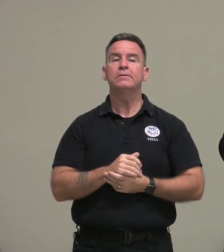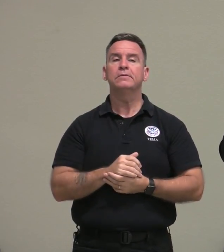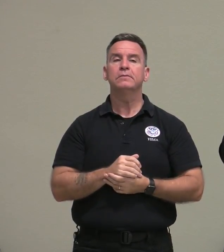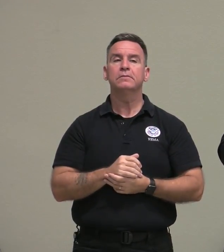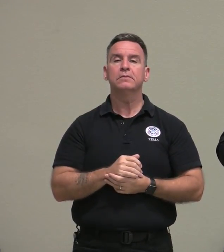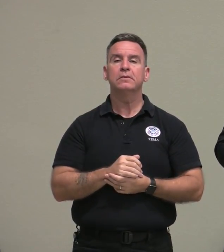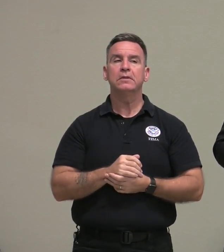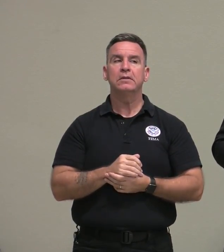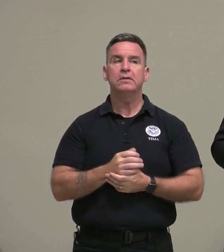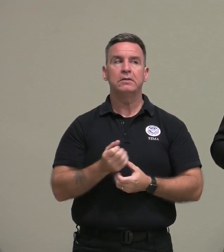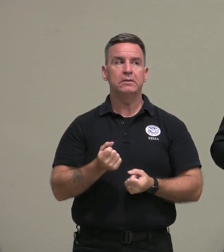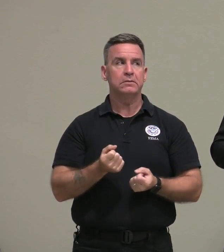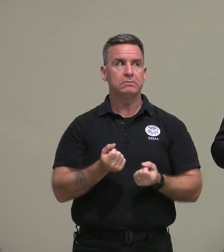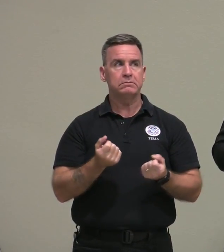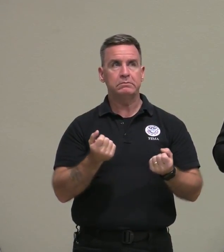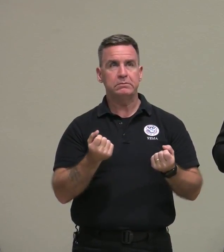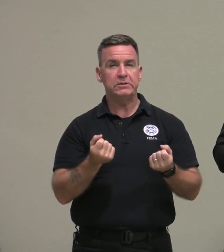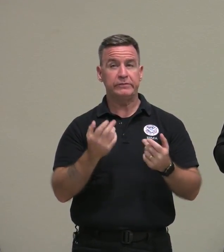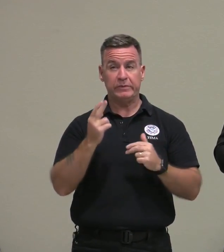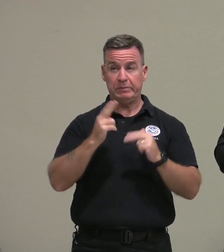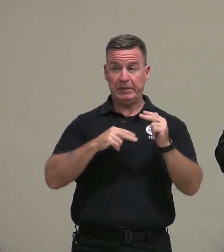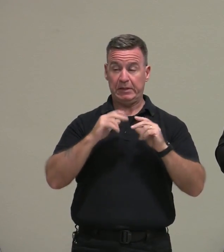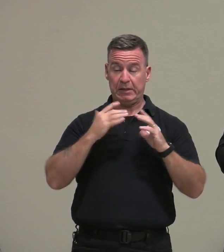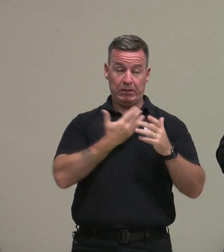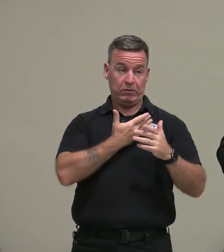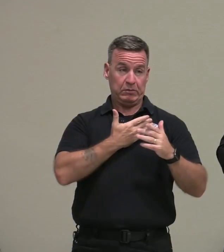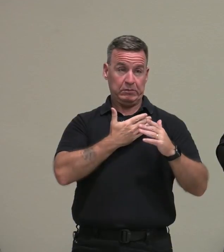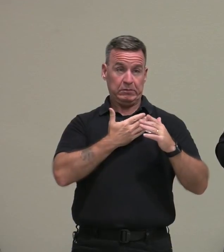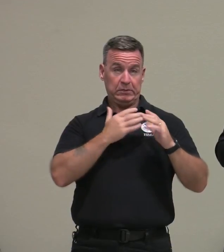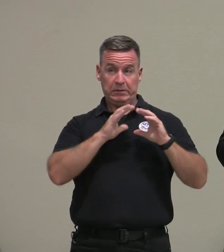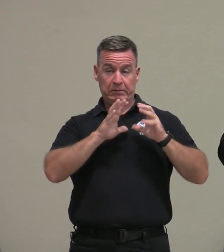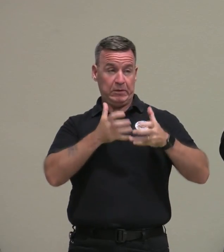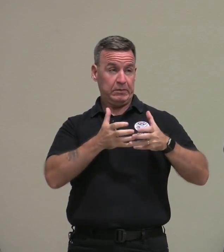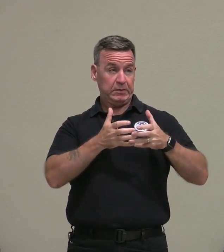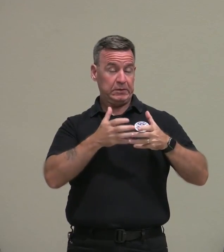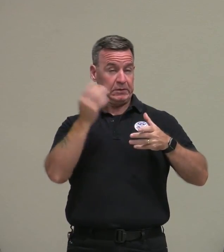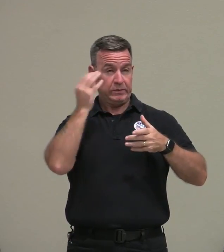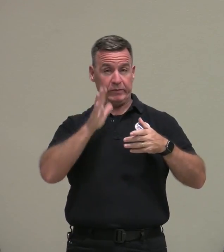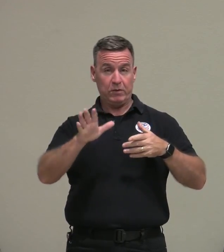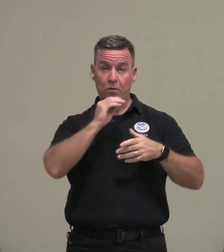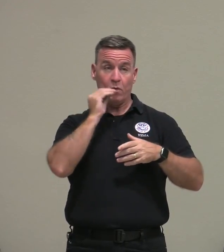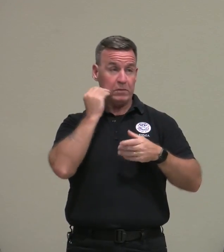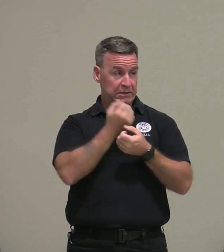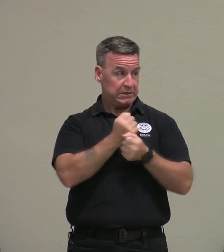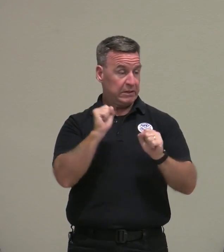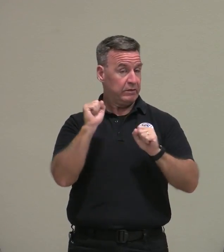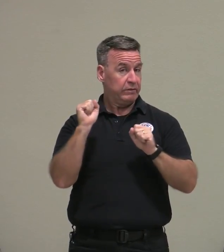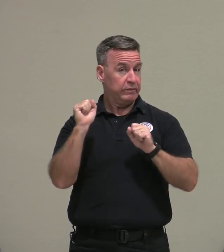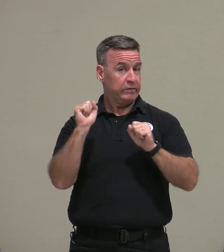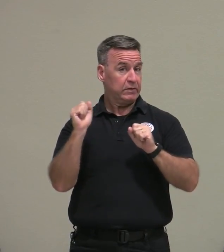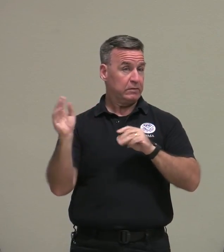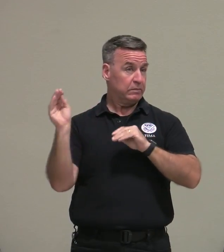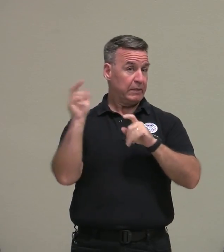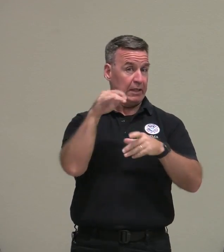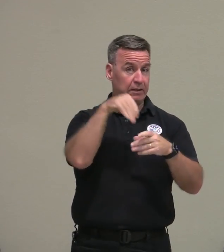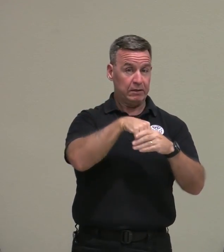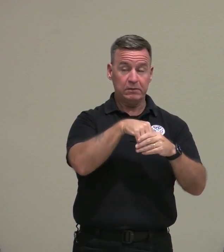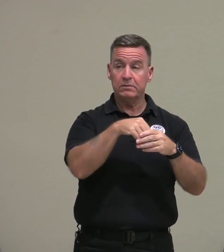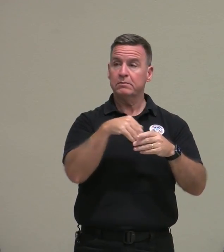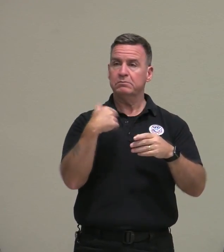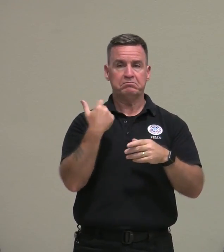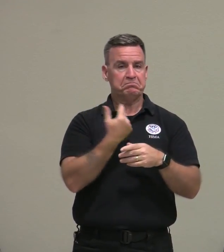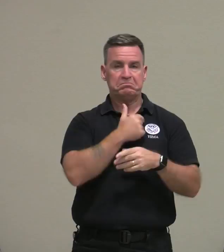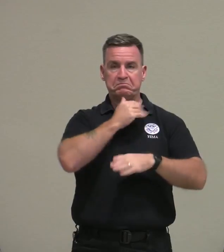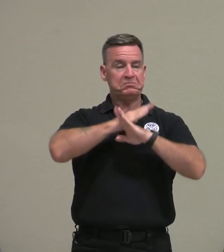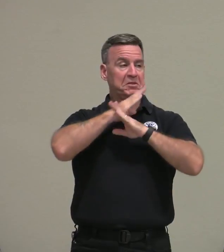As far as the building department is concerned, if your home is safe safe to return to, we